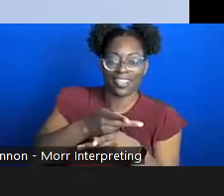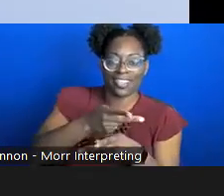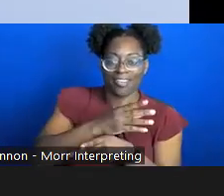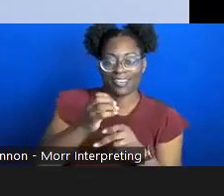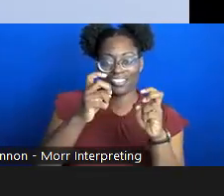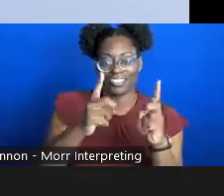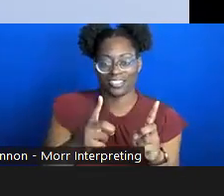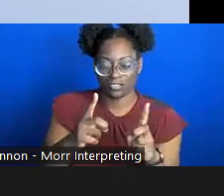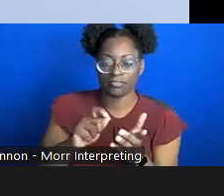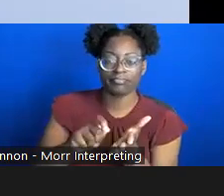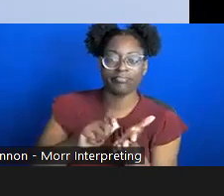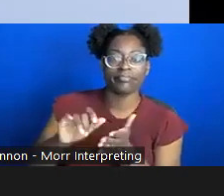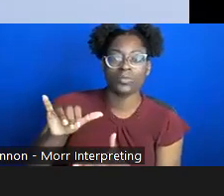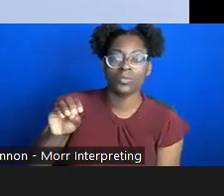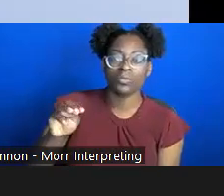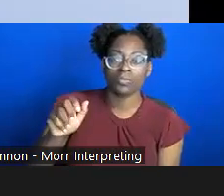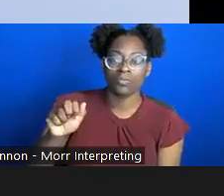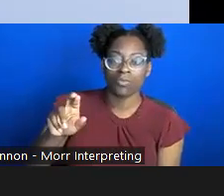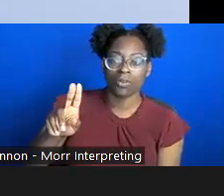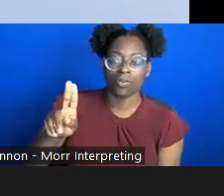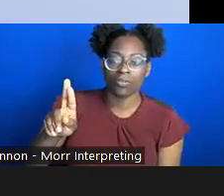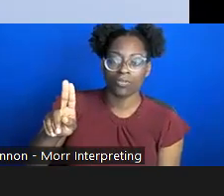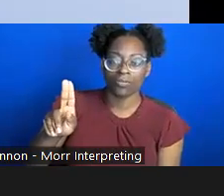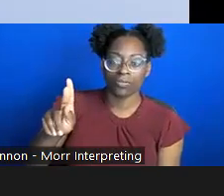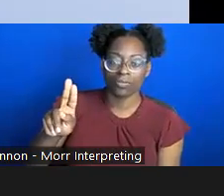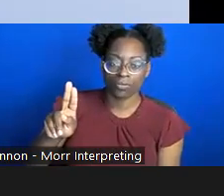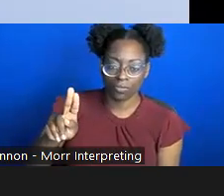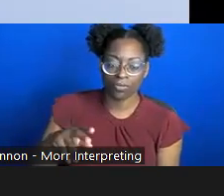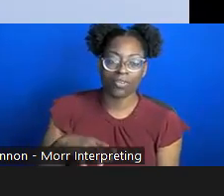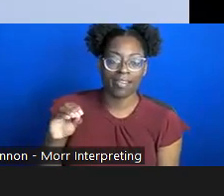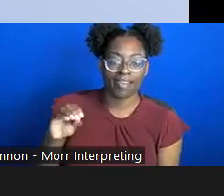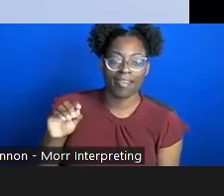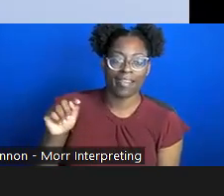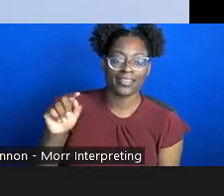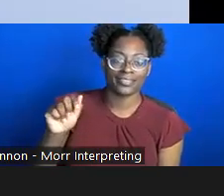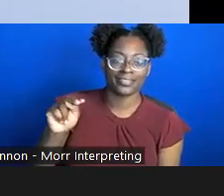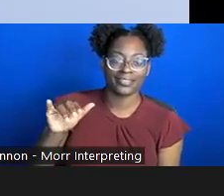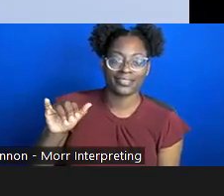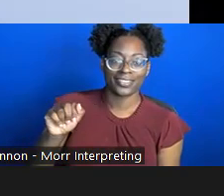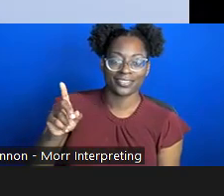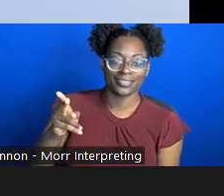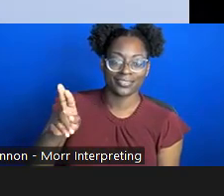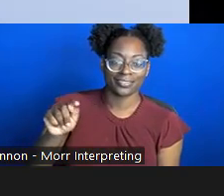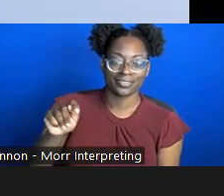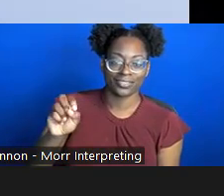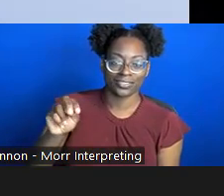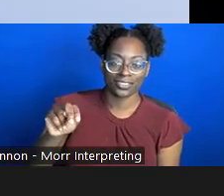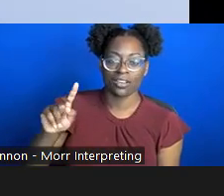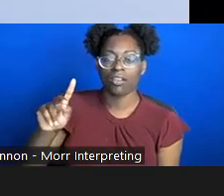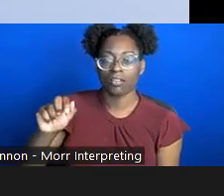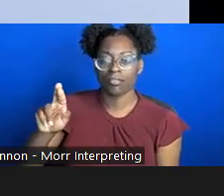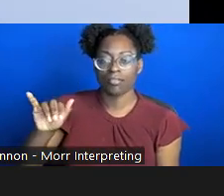quickly that this is probably, I think, the first time that we've received what I'm referring to as